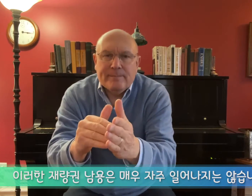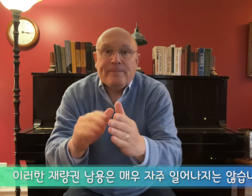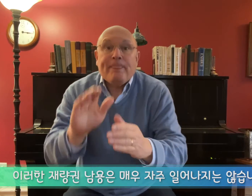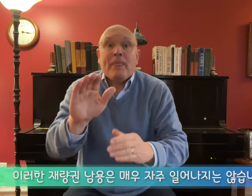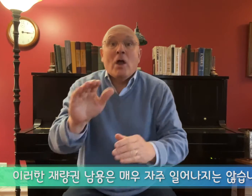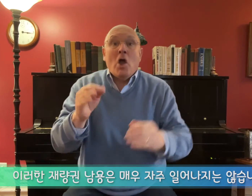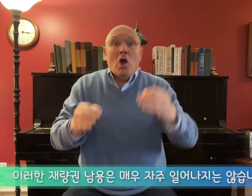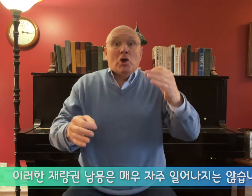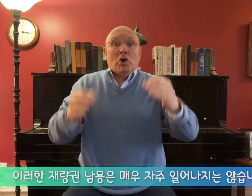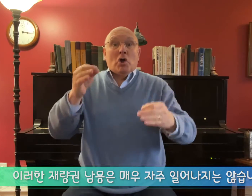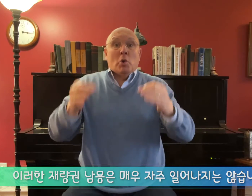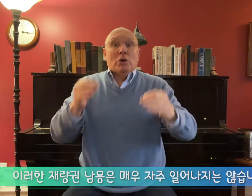This does not happen very often.